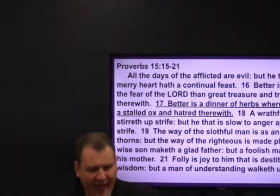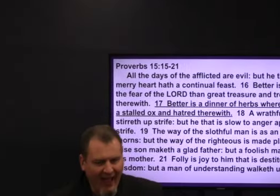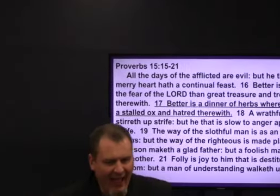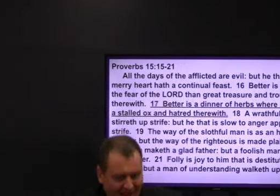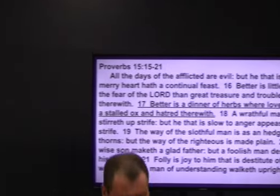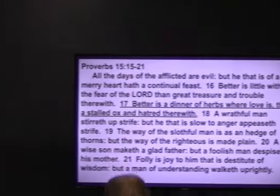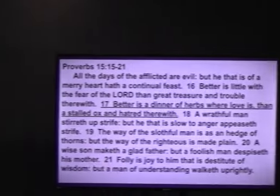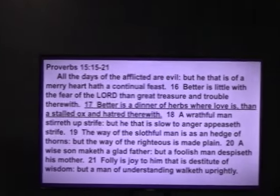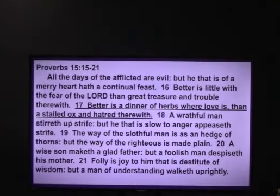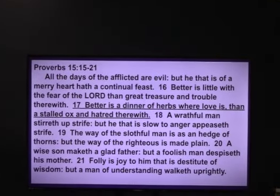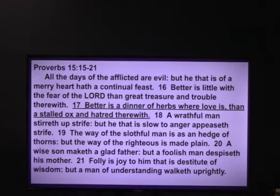so